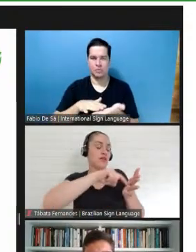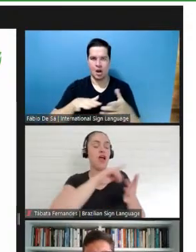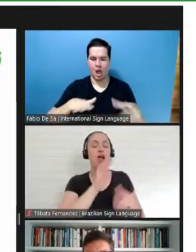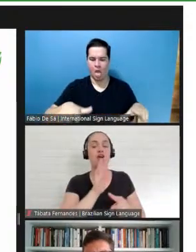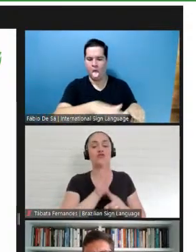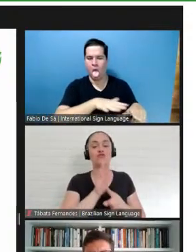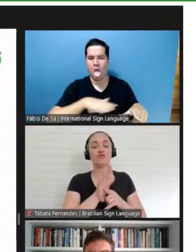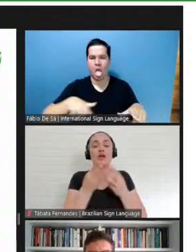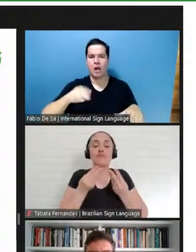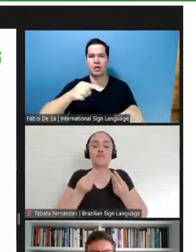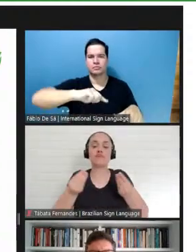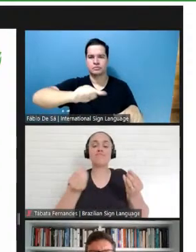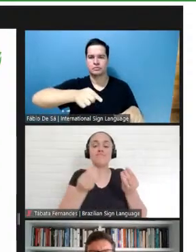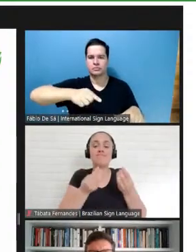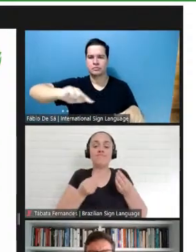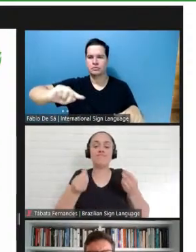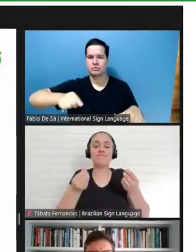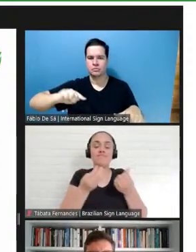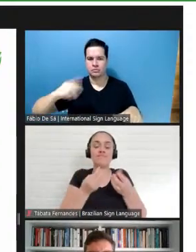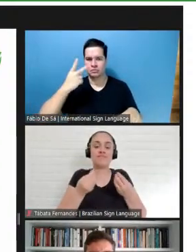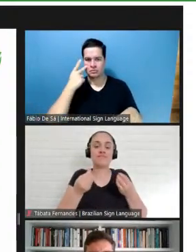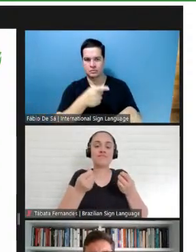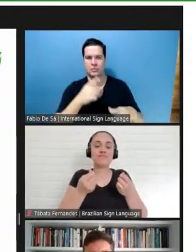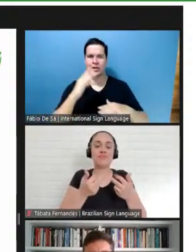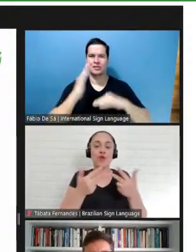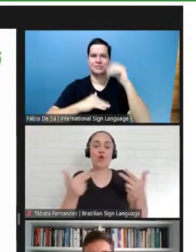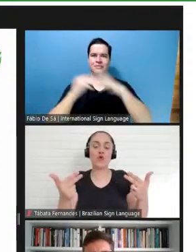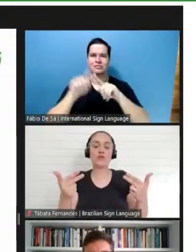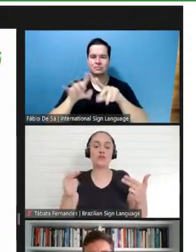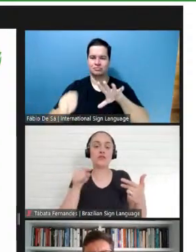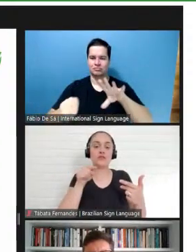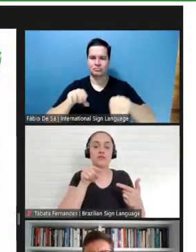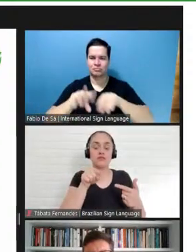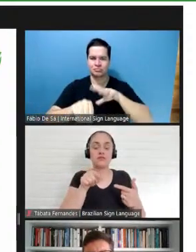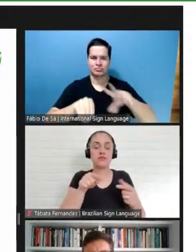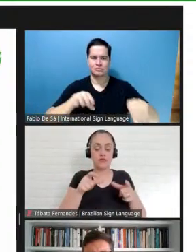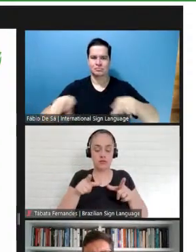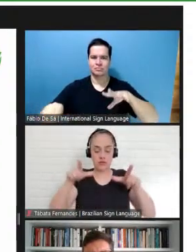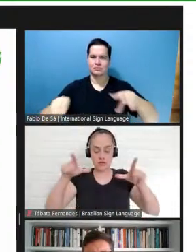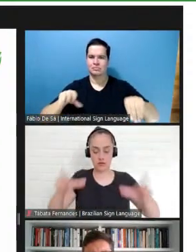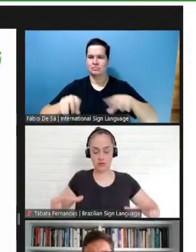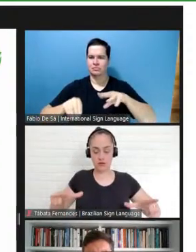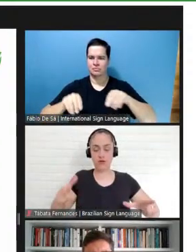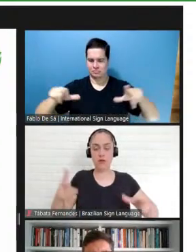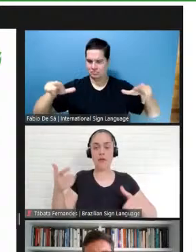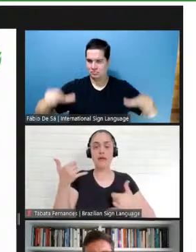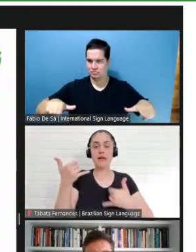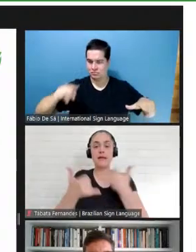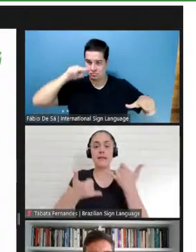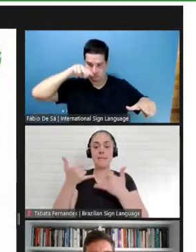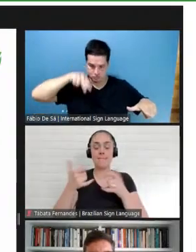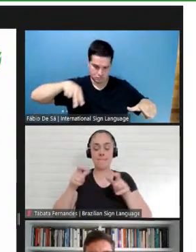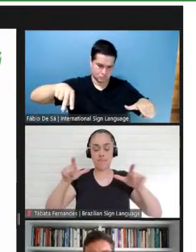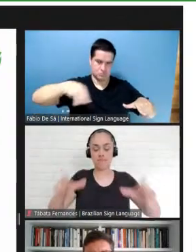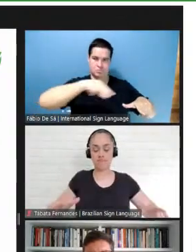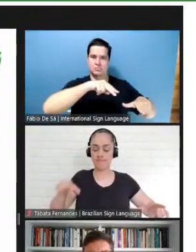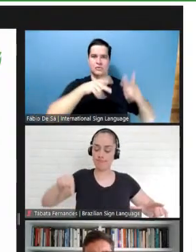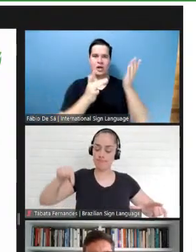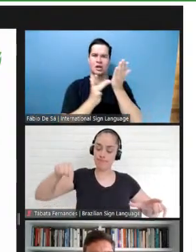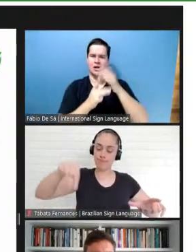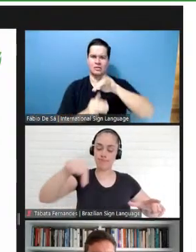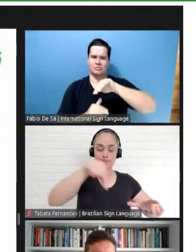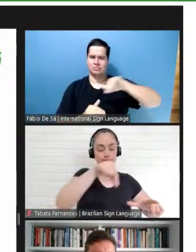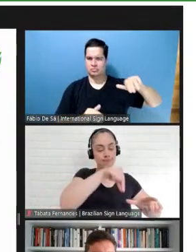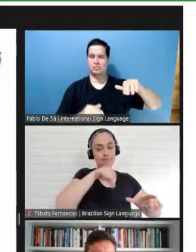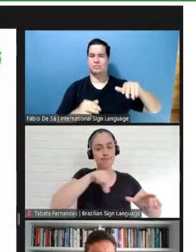it. Things like putting together a board game. I had a student with cerebral palsy, for example, who had a